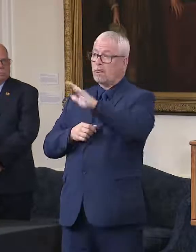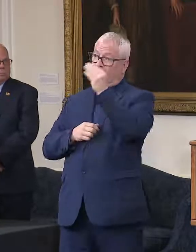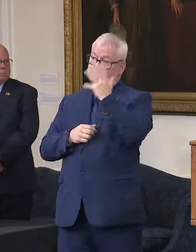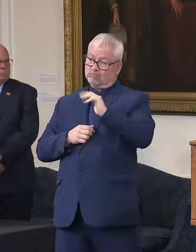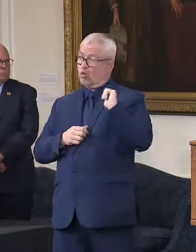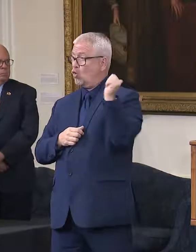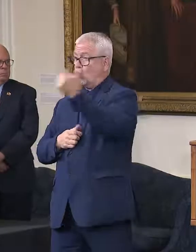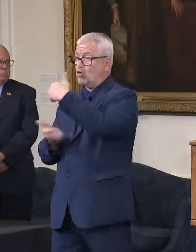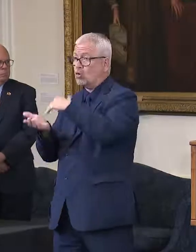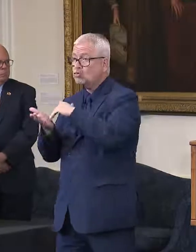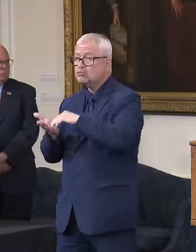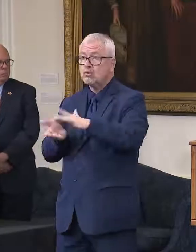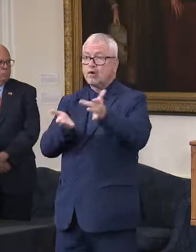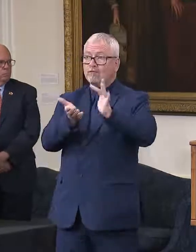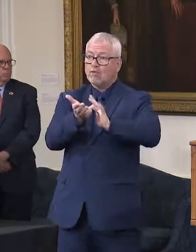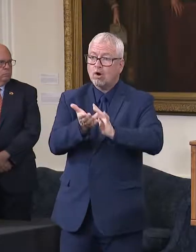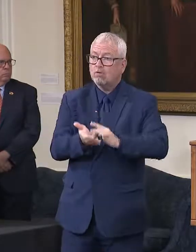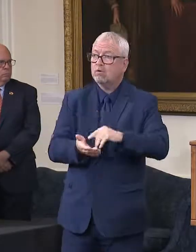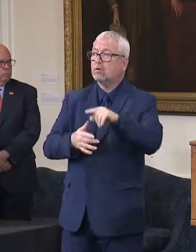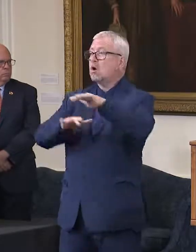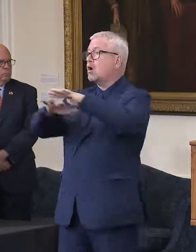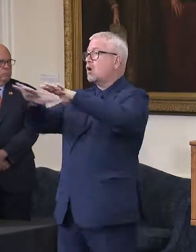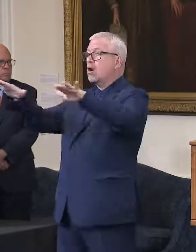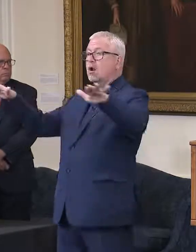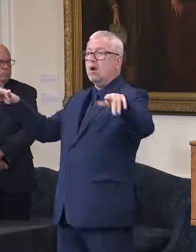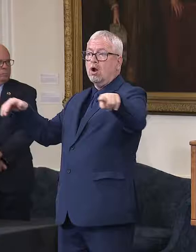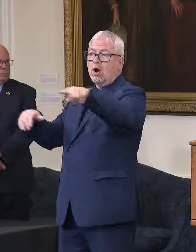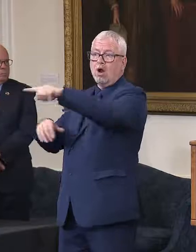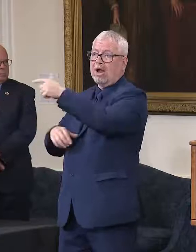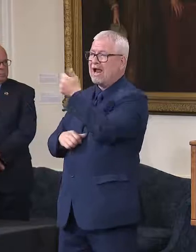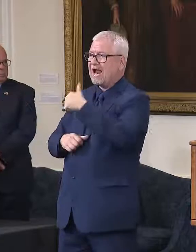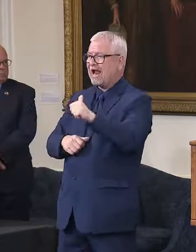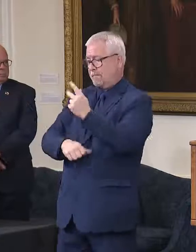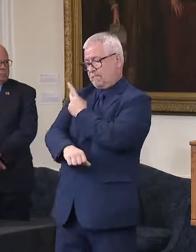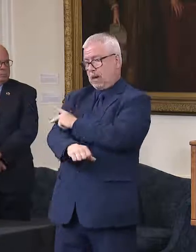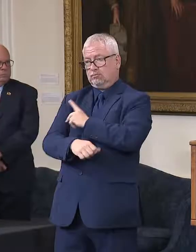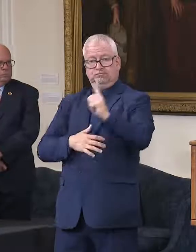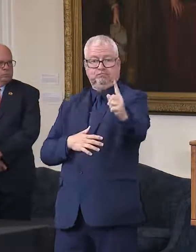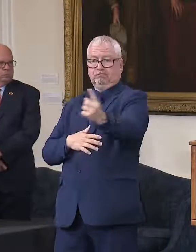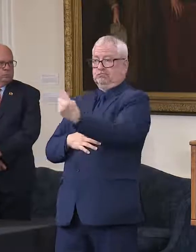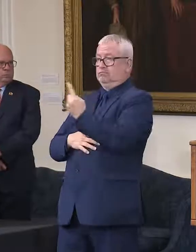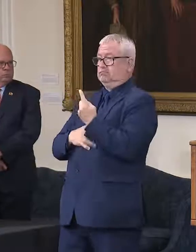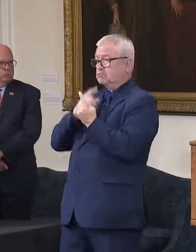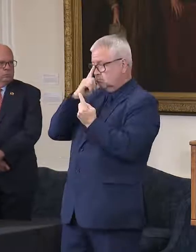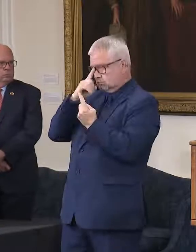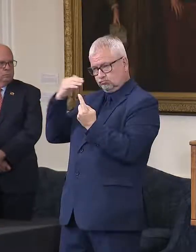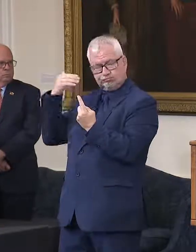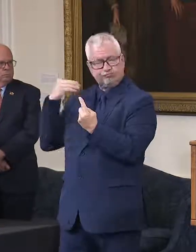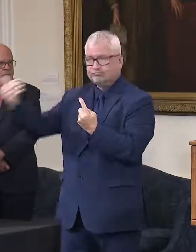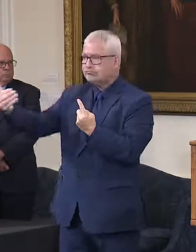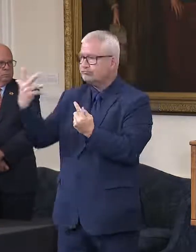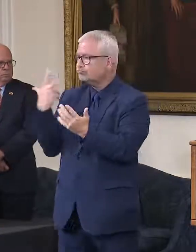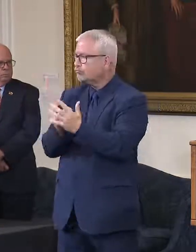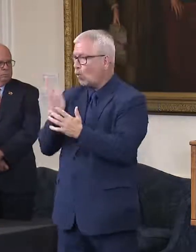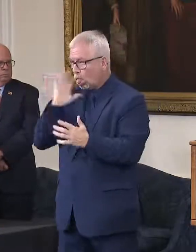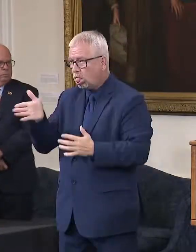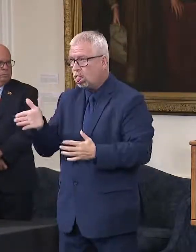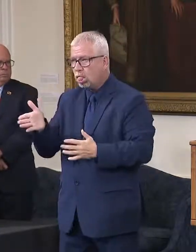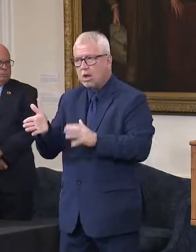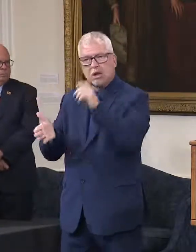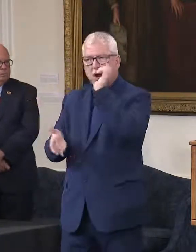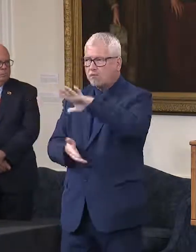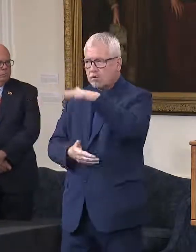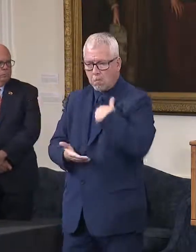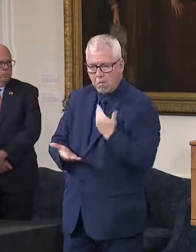should vaccinate every eligible person who presents at our vaccine clinics, and providers across the state should